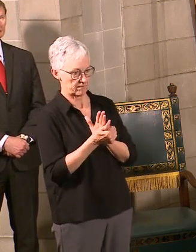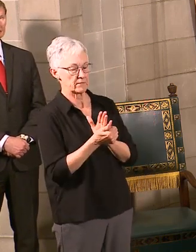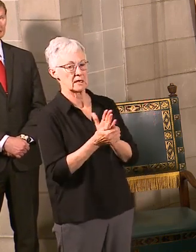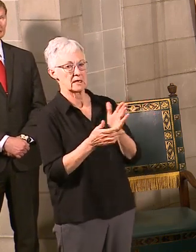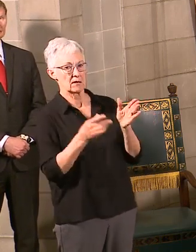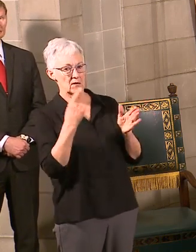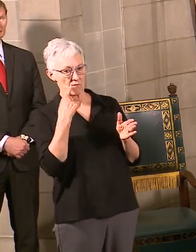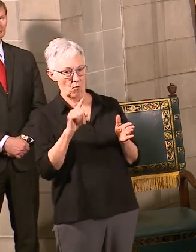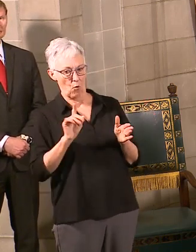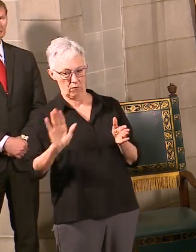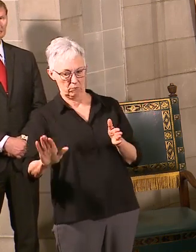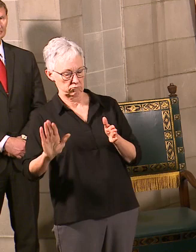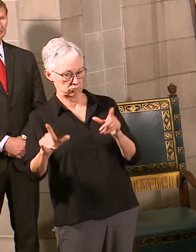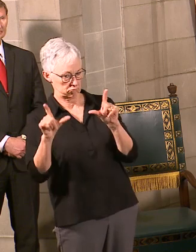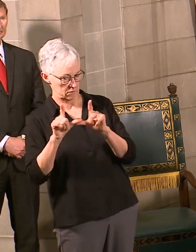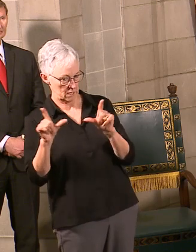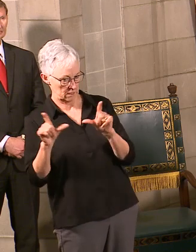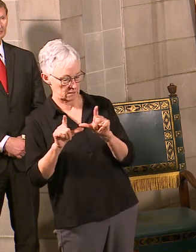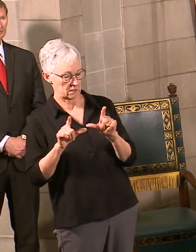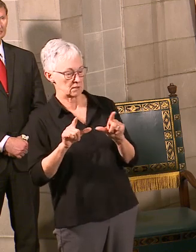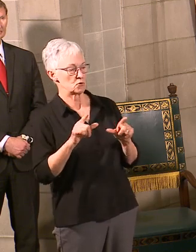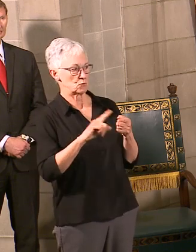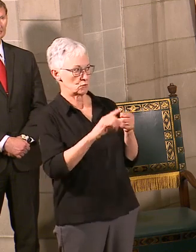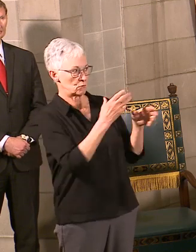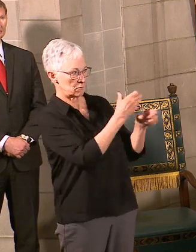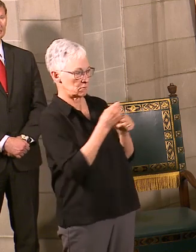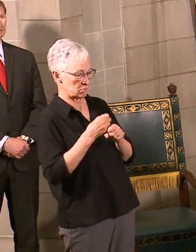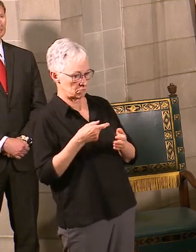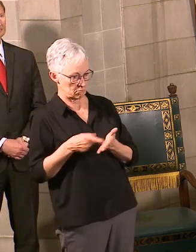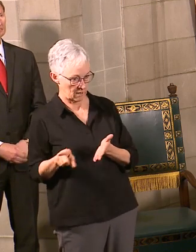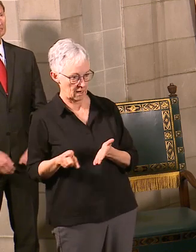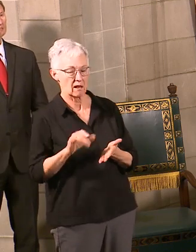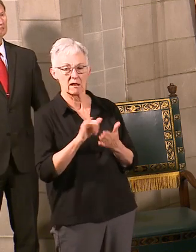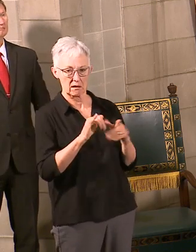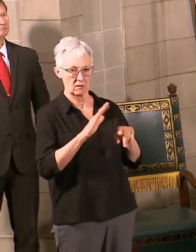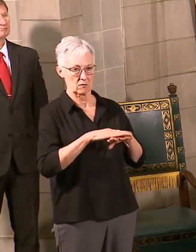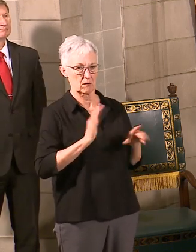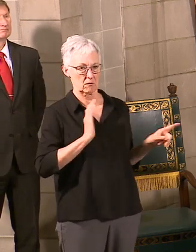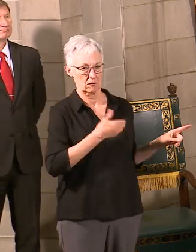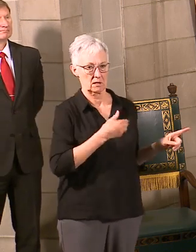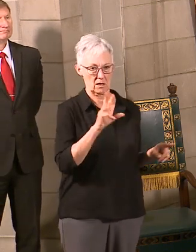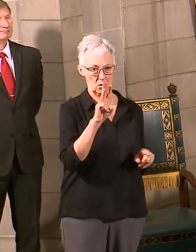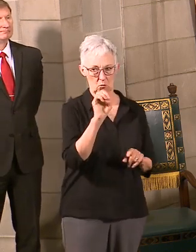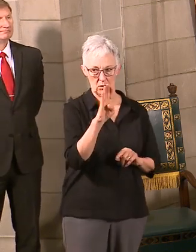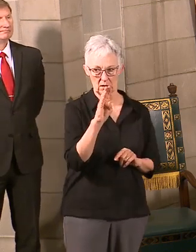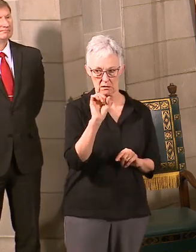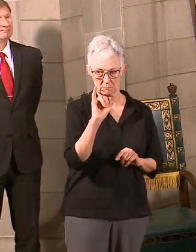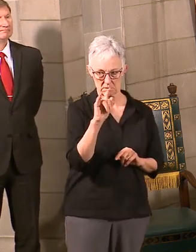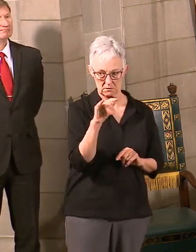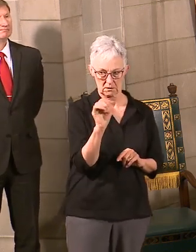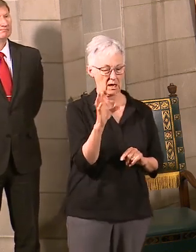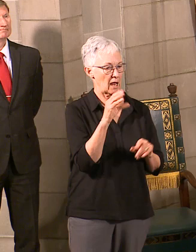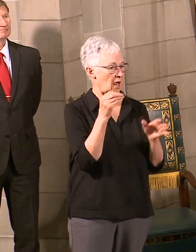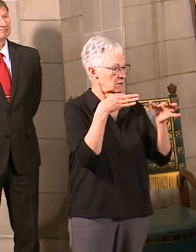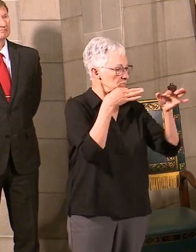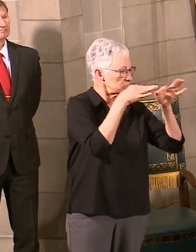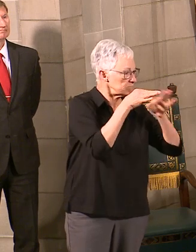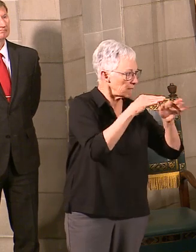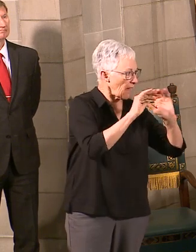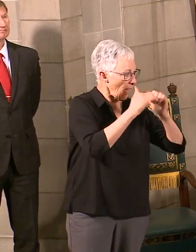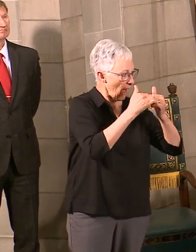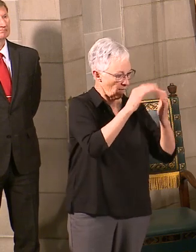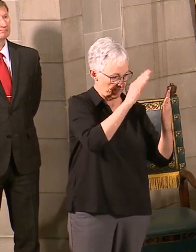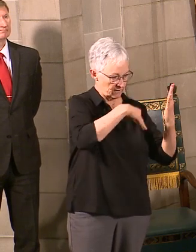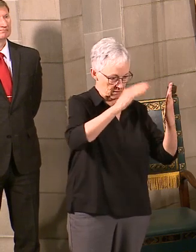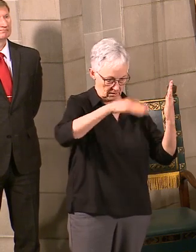DHH website and in our child care frequently asked questions posted on that website. Instructions regarding submission of this addendum